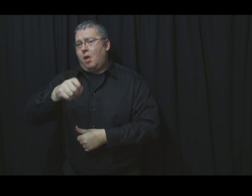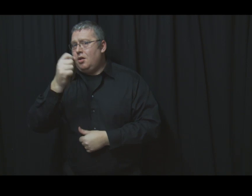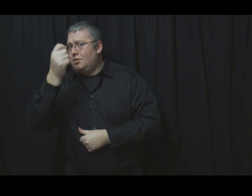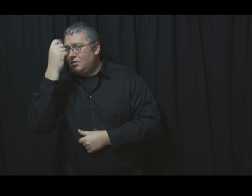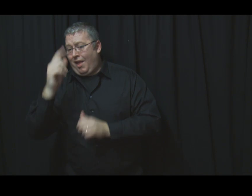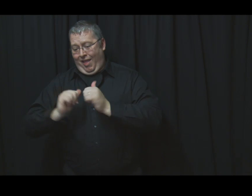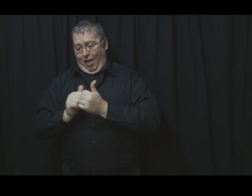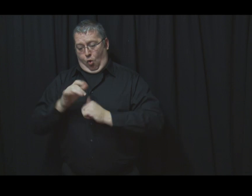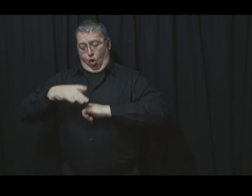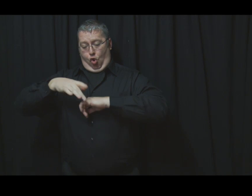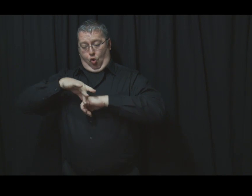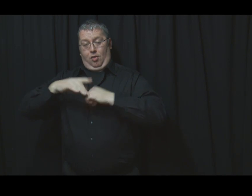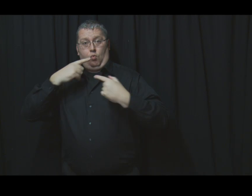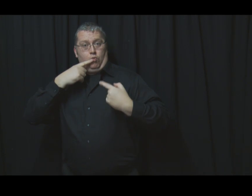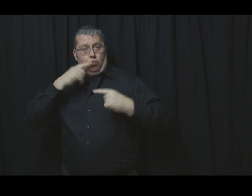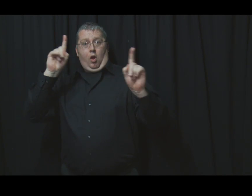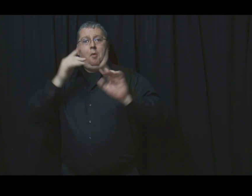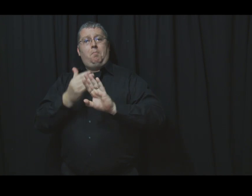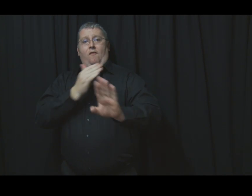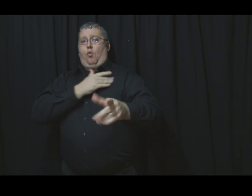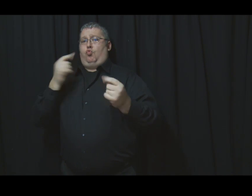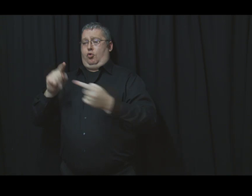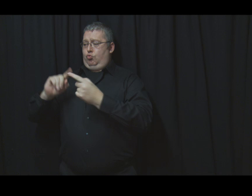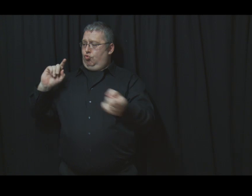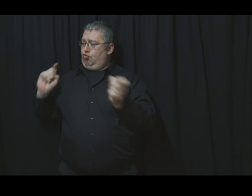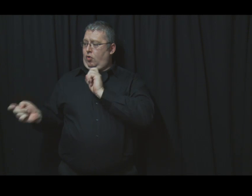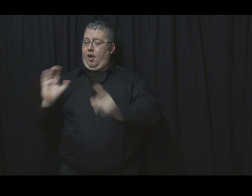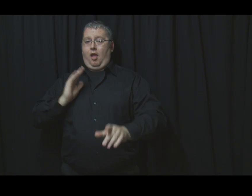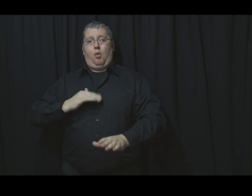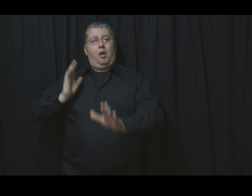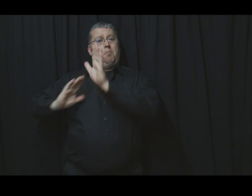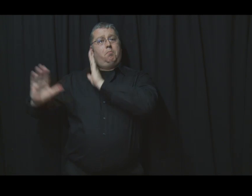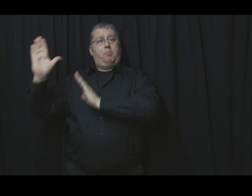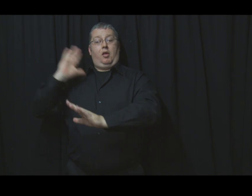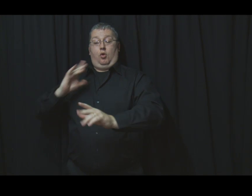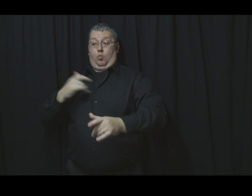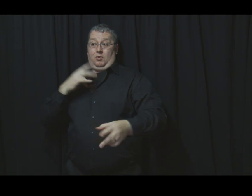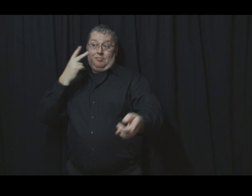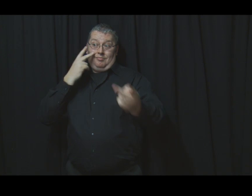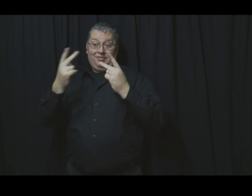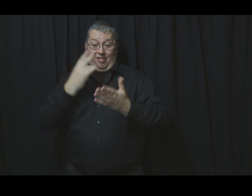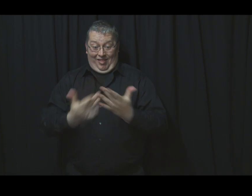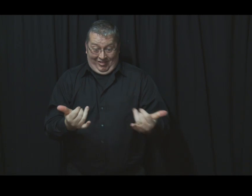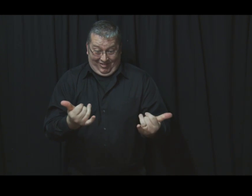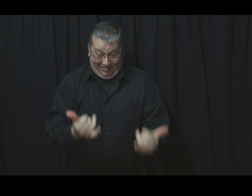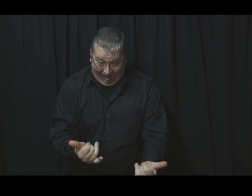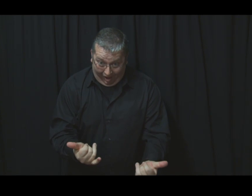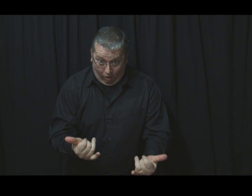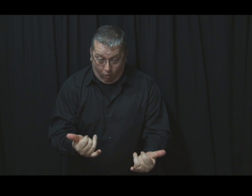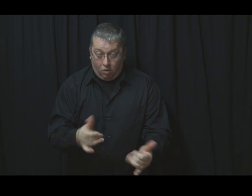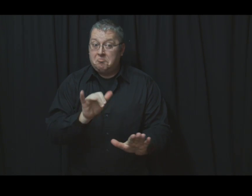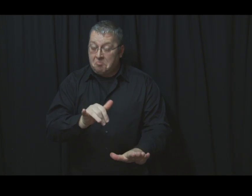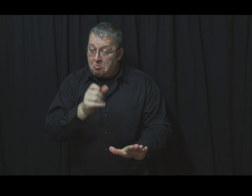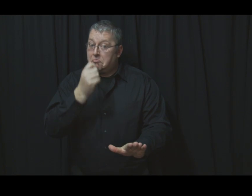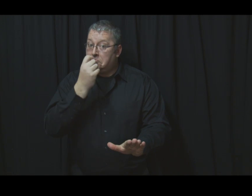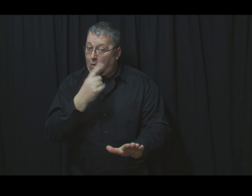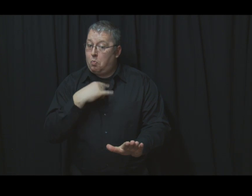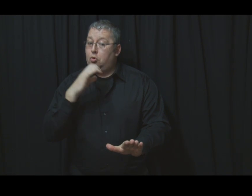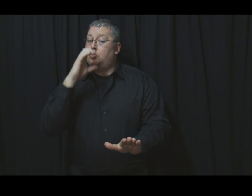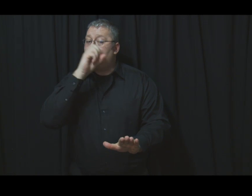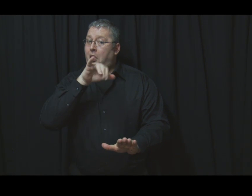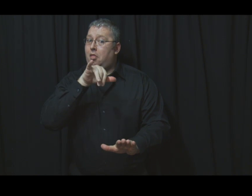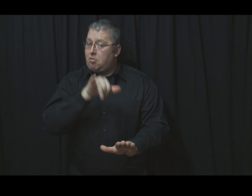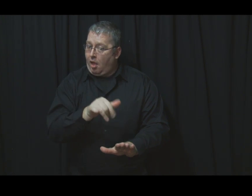Earth works before we try to unravel its past. In other words, we observe things in the present and then, okay, we're assuming that that's